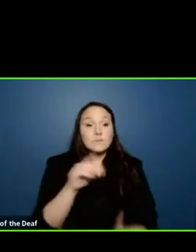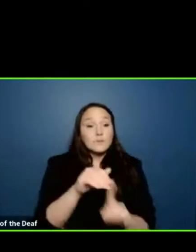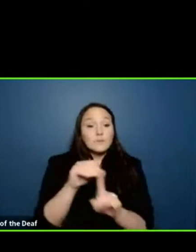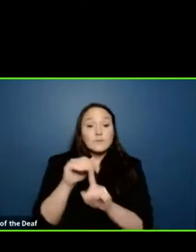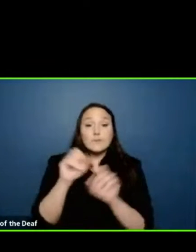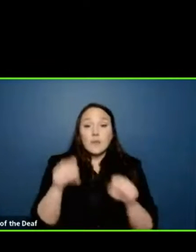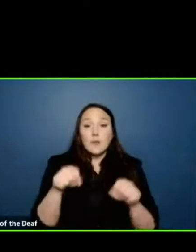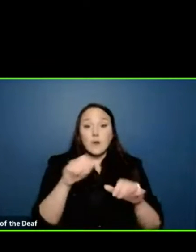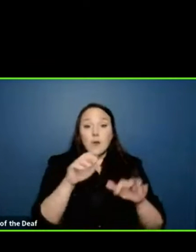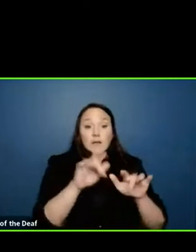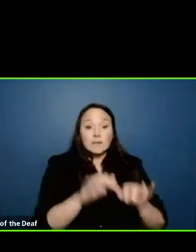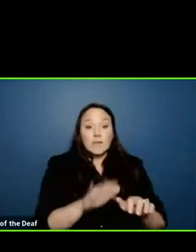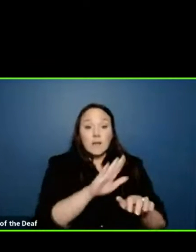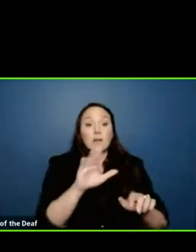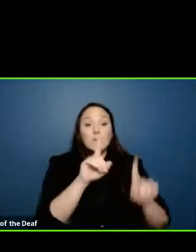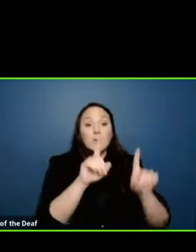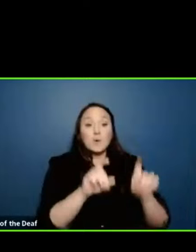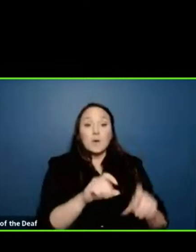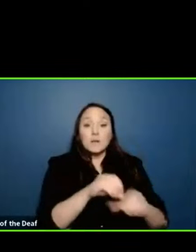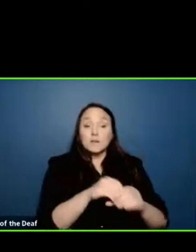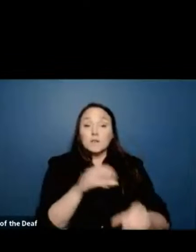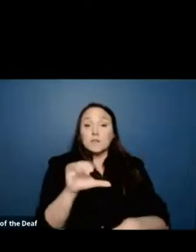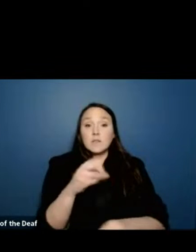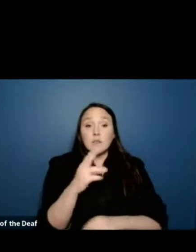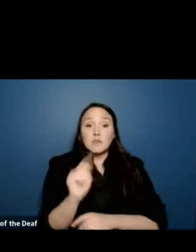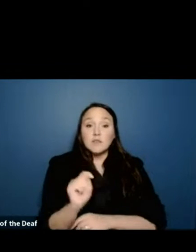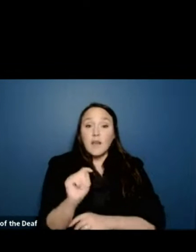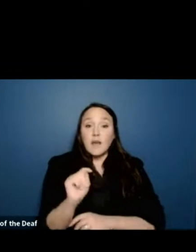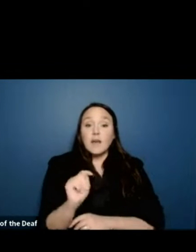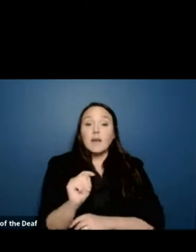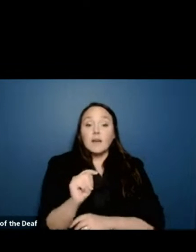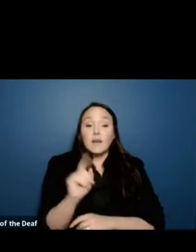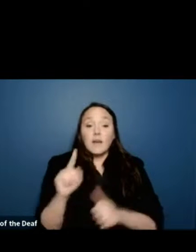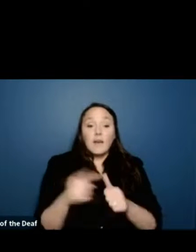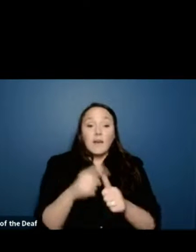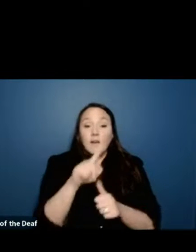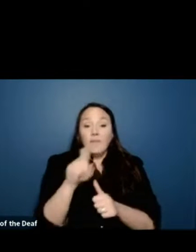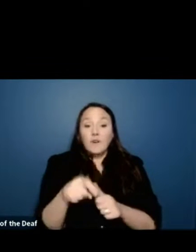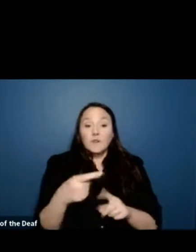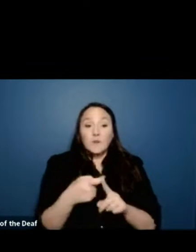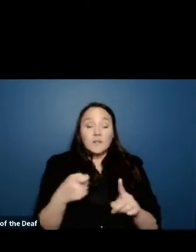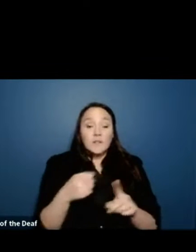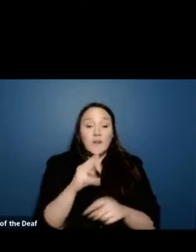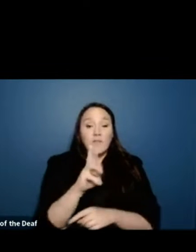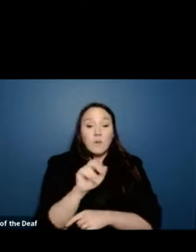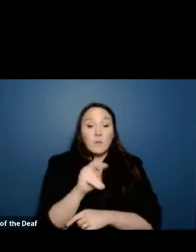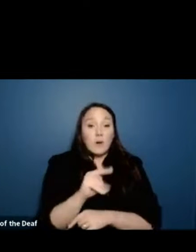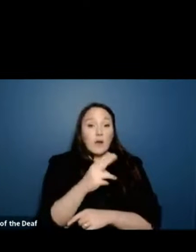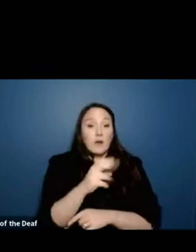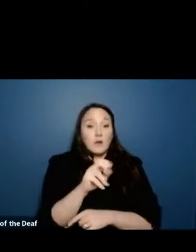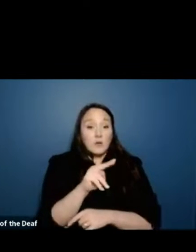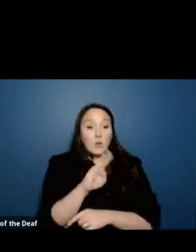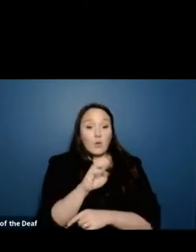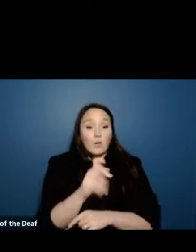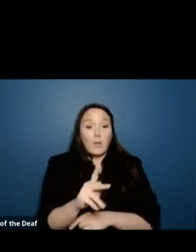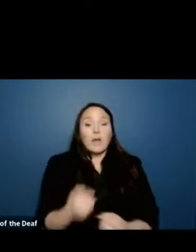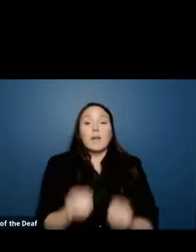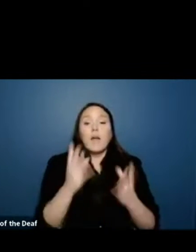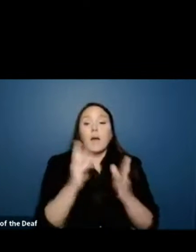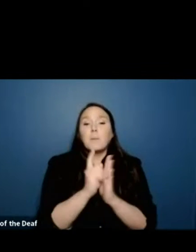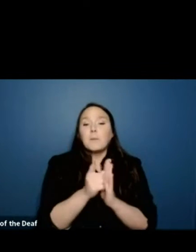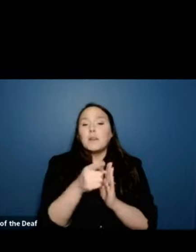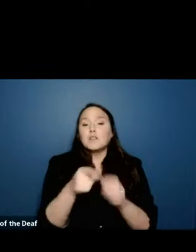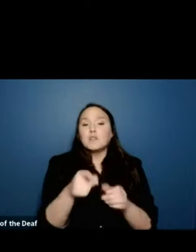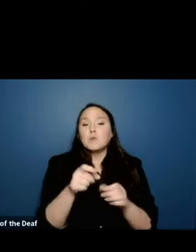your questions into the chat feature. The first question we have in from our media partners is from Brian Hornback. How many minutes do you allow someone